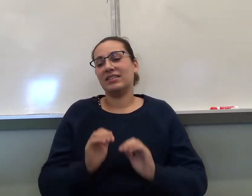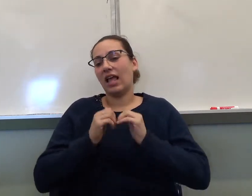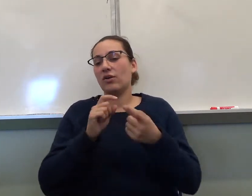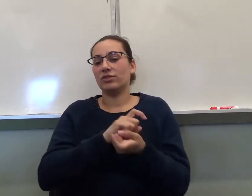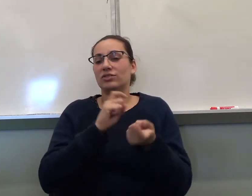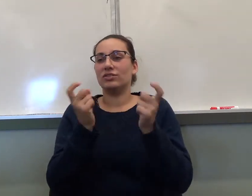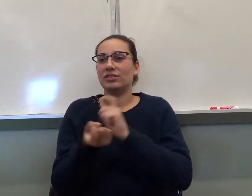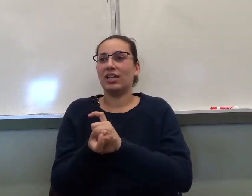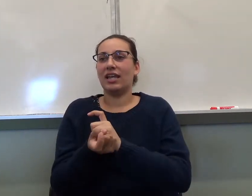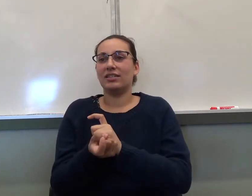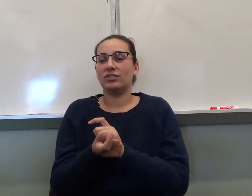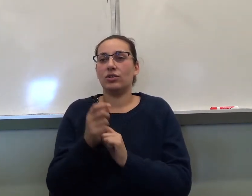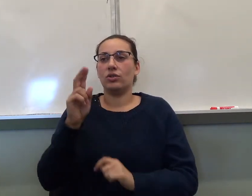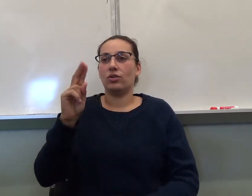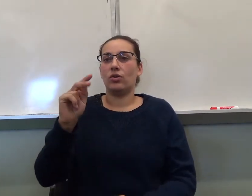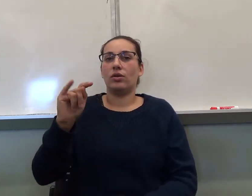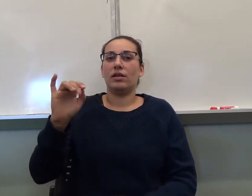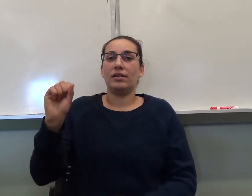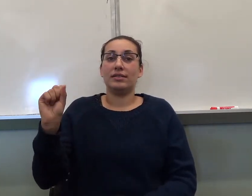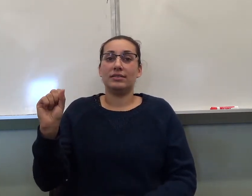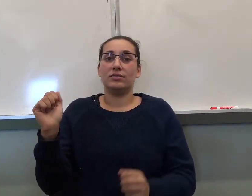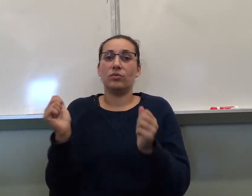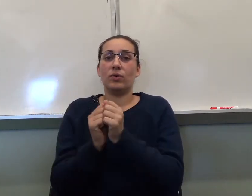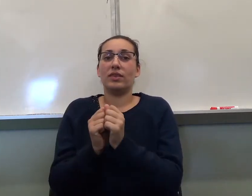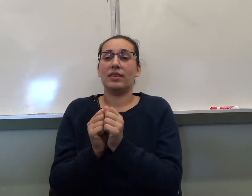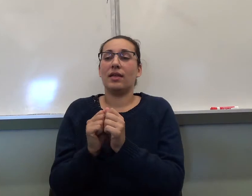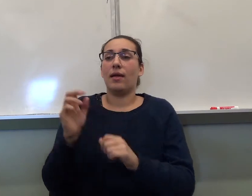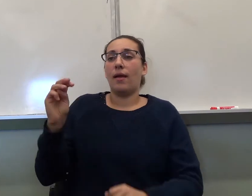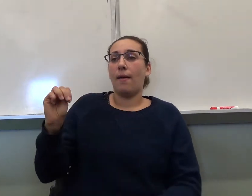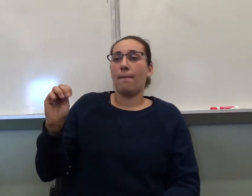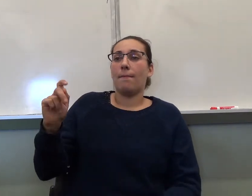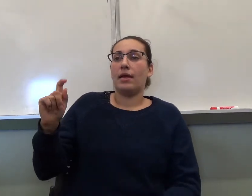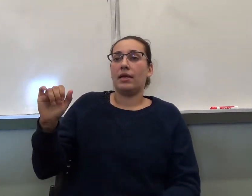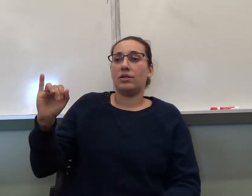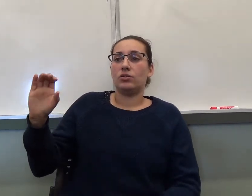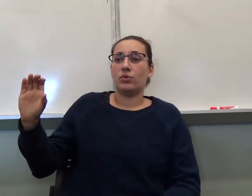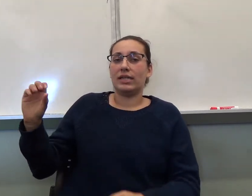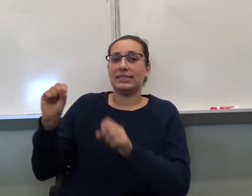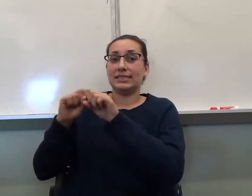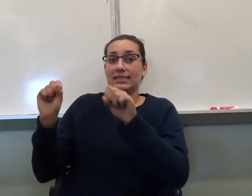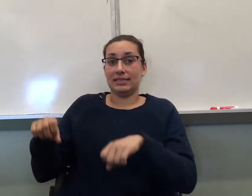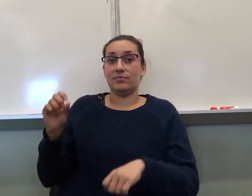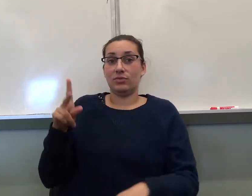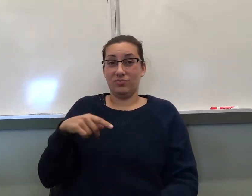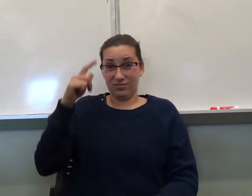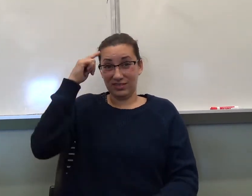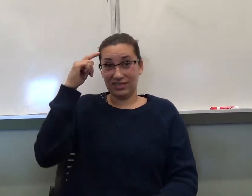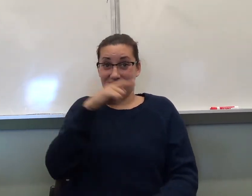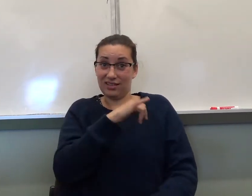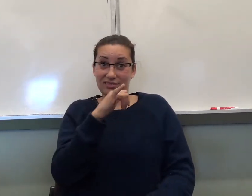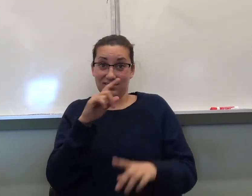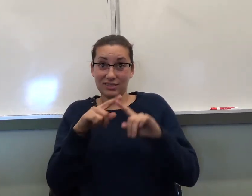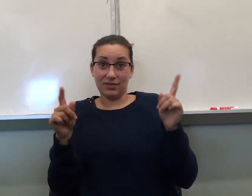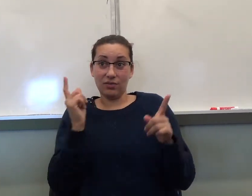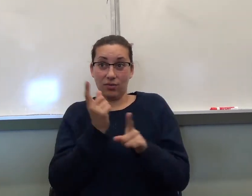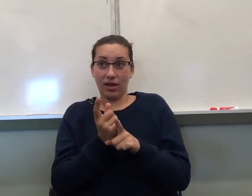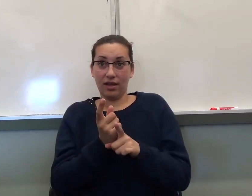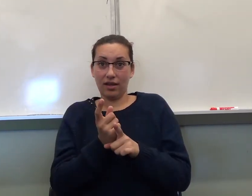different units of length in the metric system. I mean, this is very different, don't you think? Why are we resisting